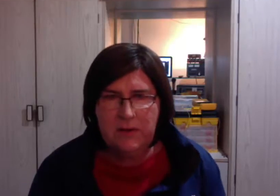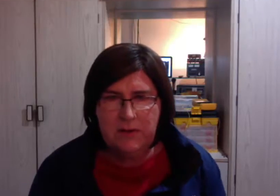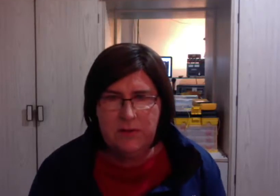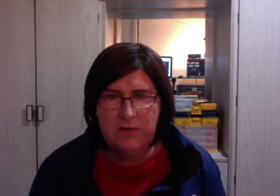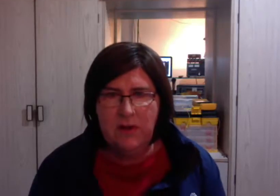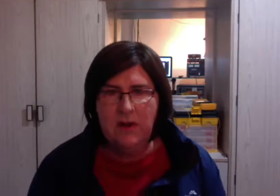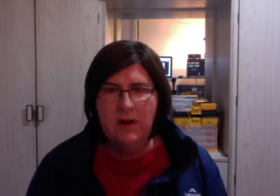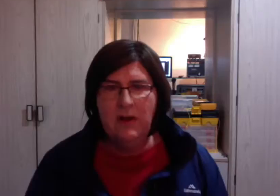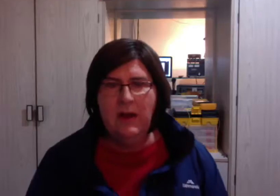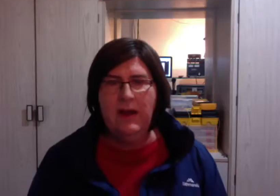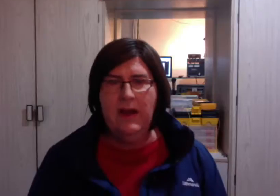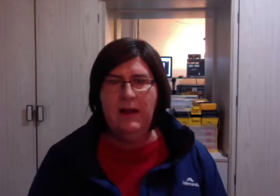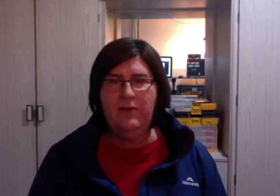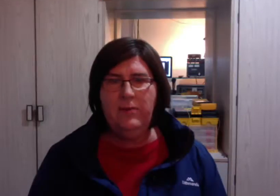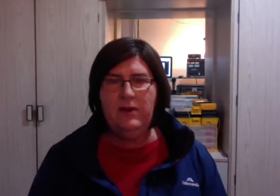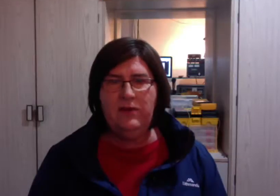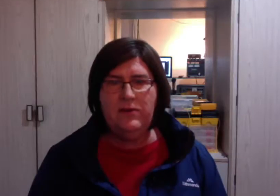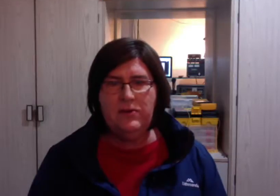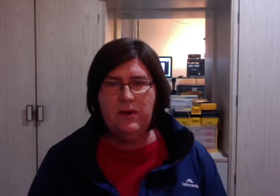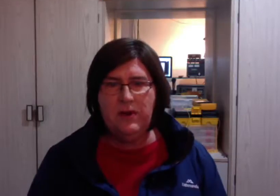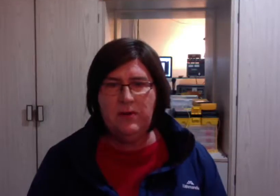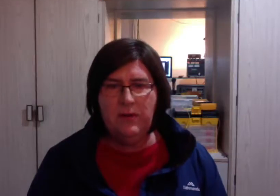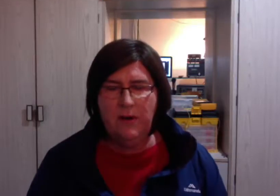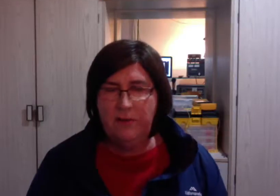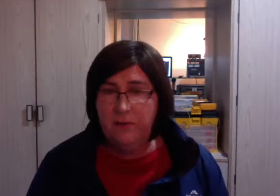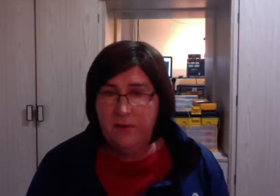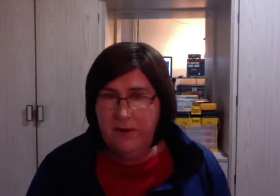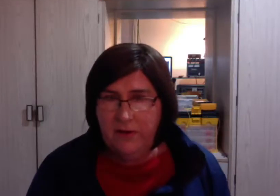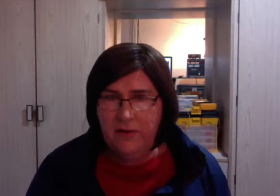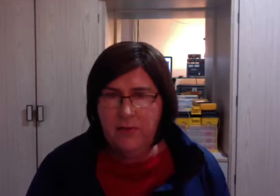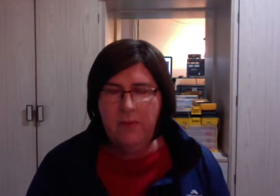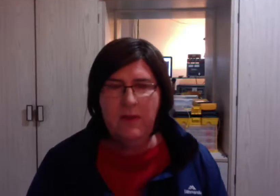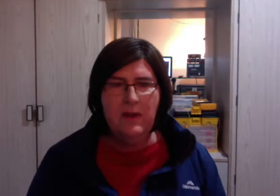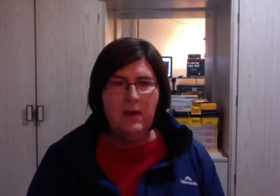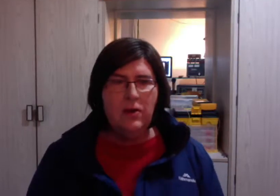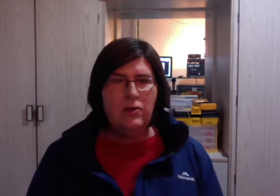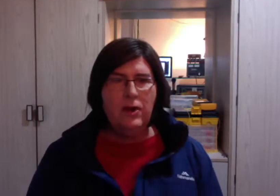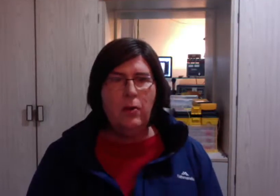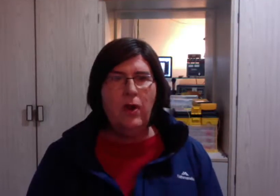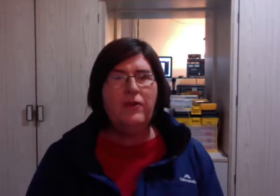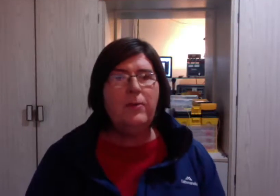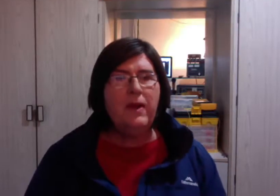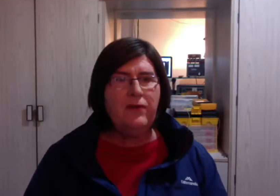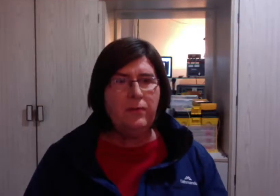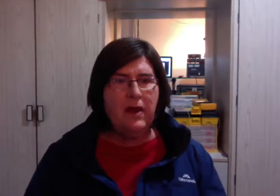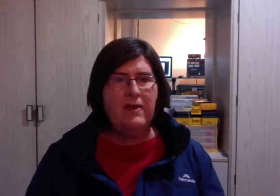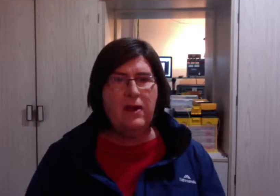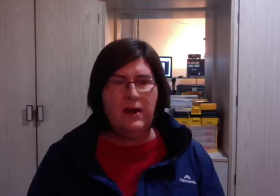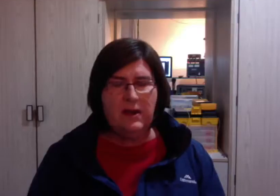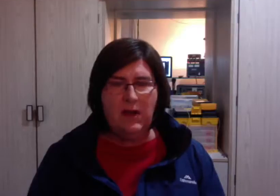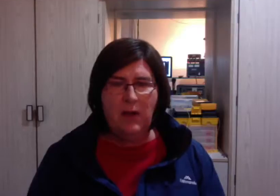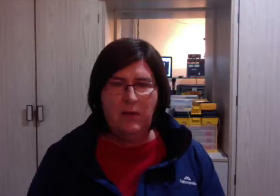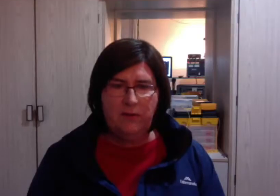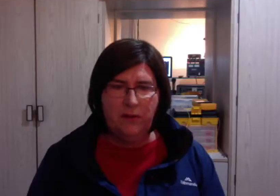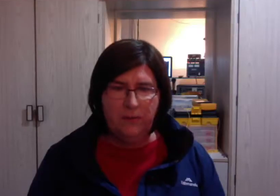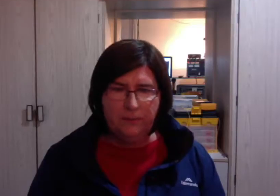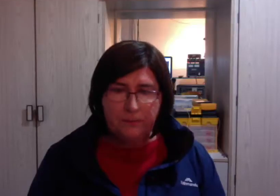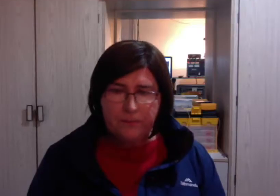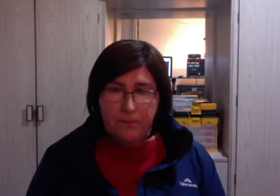to Alice Springs to join your Simpson Desert trip. You know, what's the best way that I can go? So,